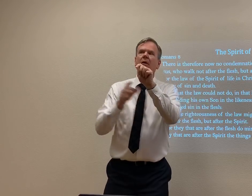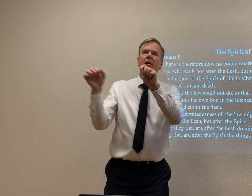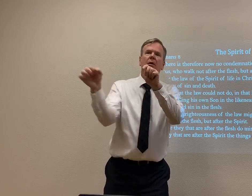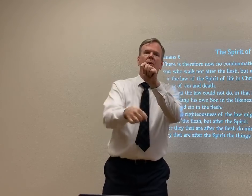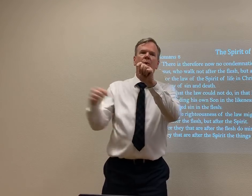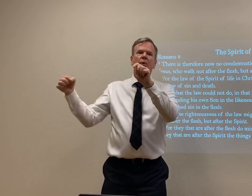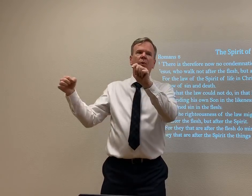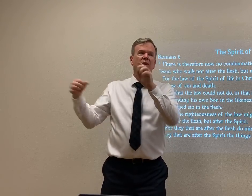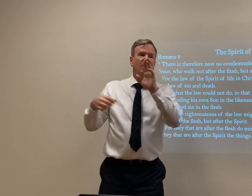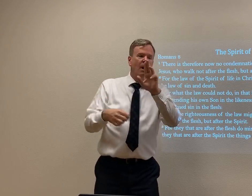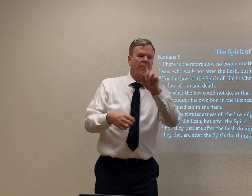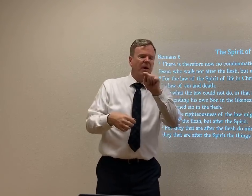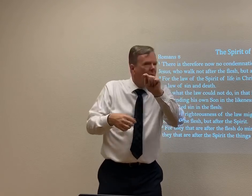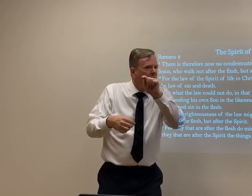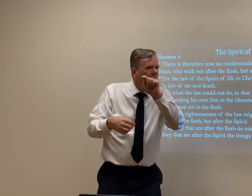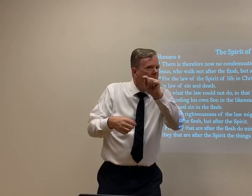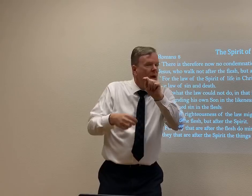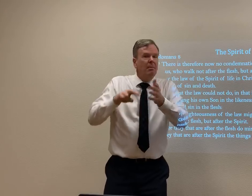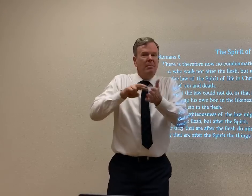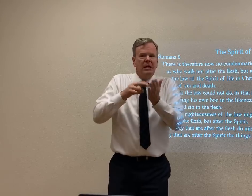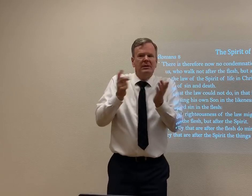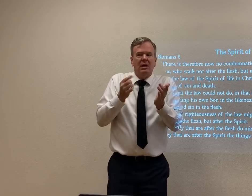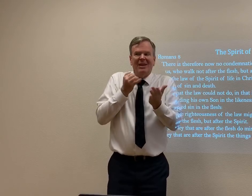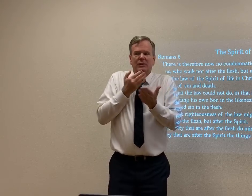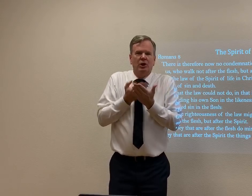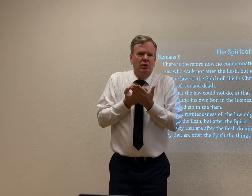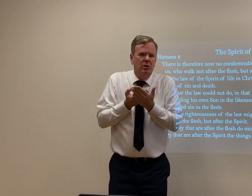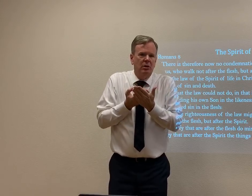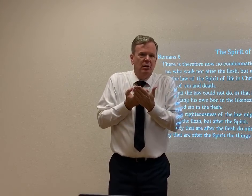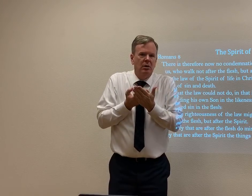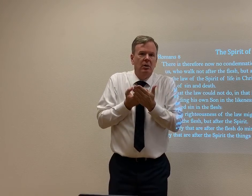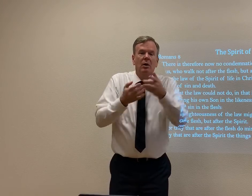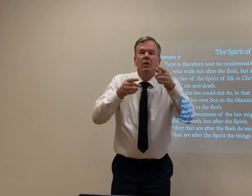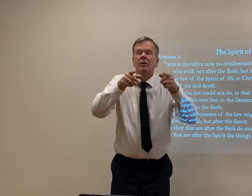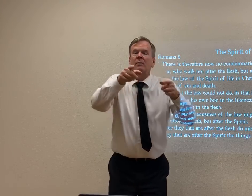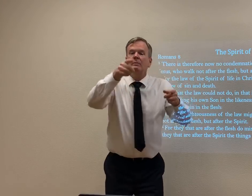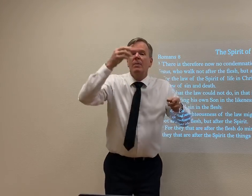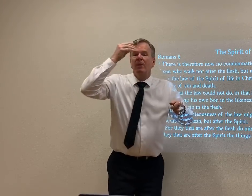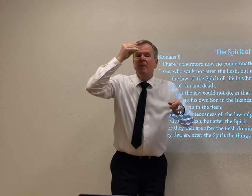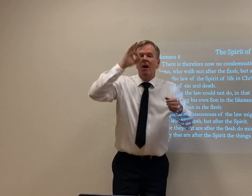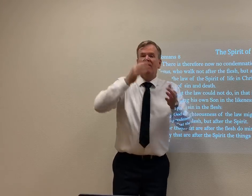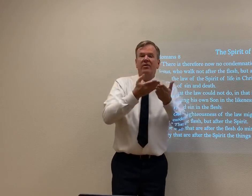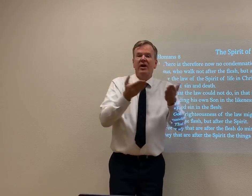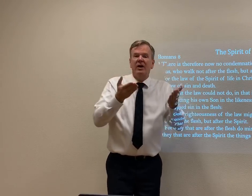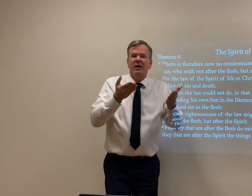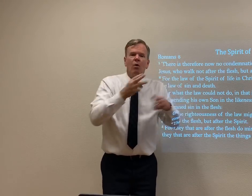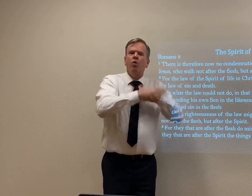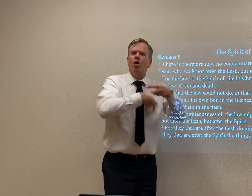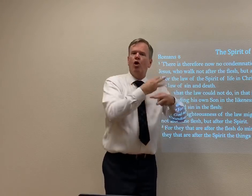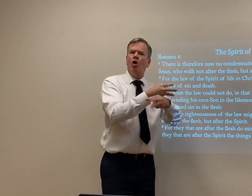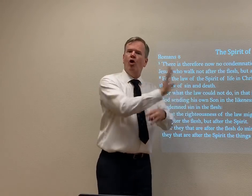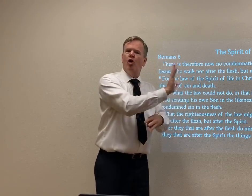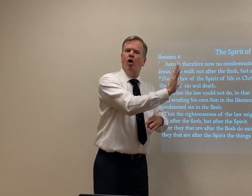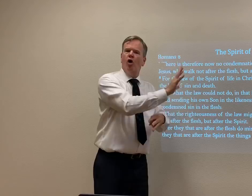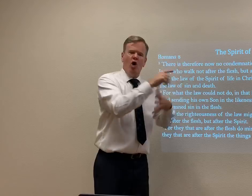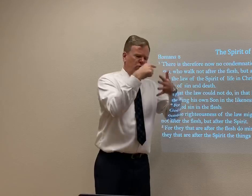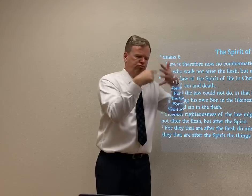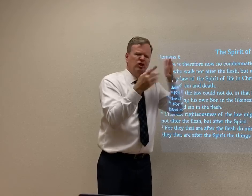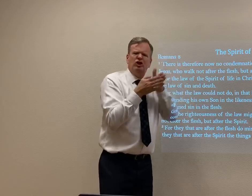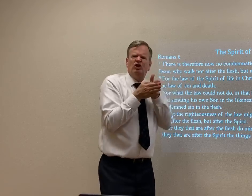But, okay, we've said one thing. We're going to go ahead and change. We're going to be at the opposite here. The opposite end. Do mind the